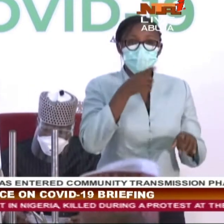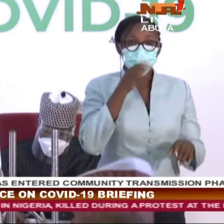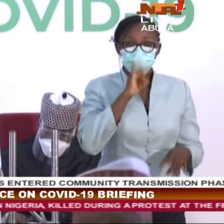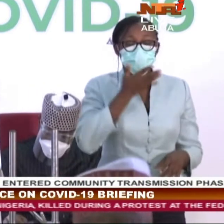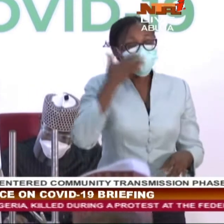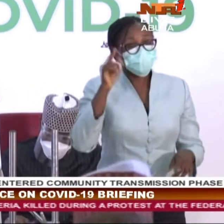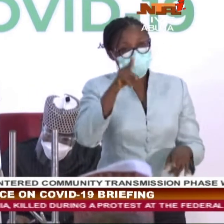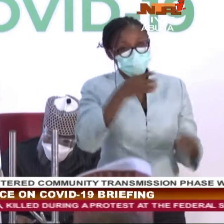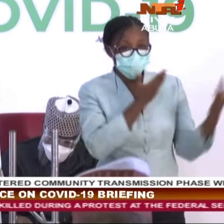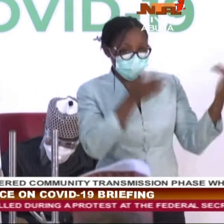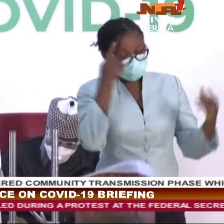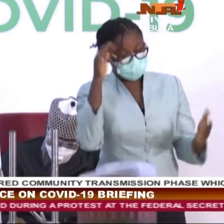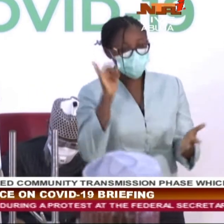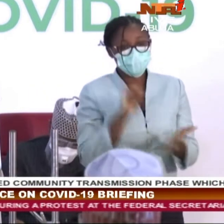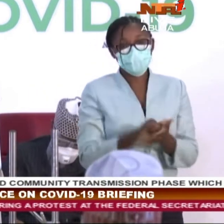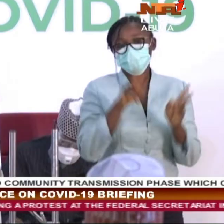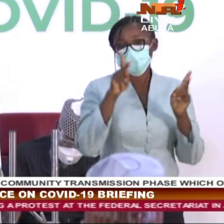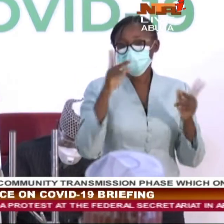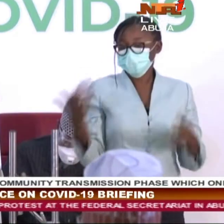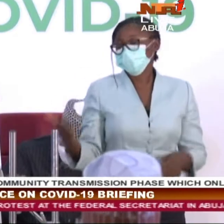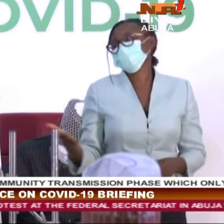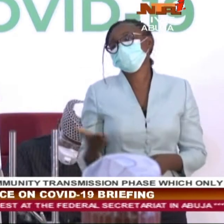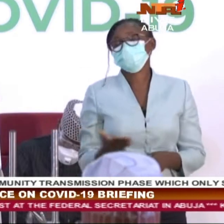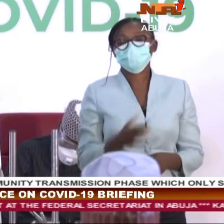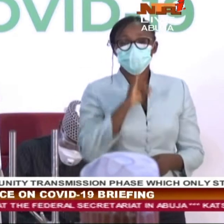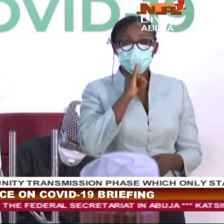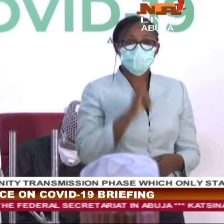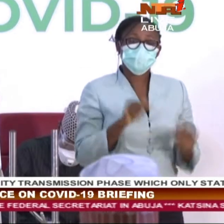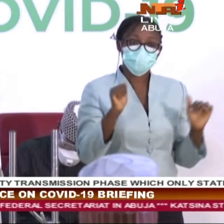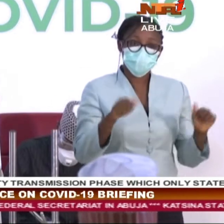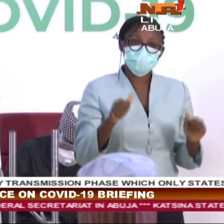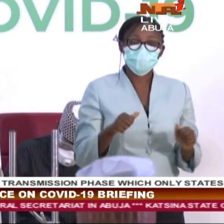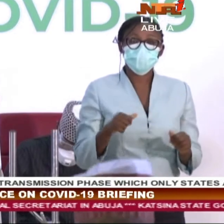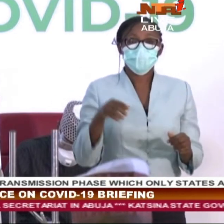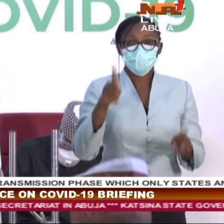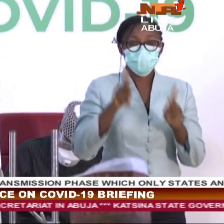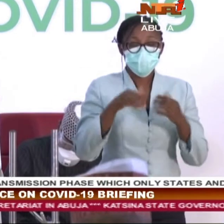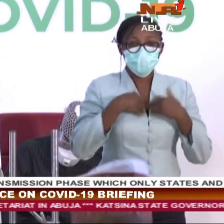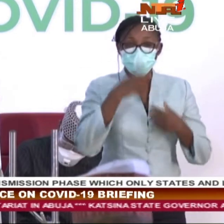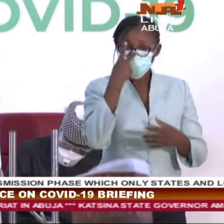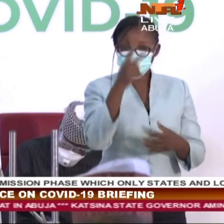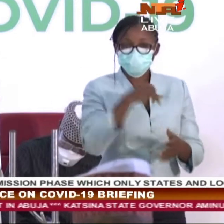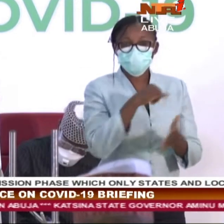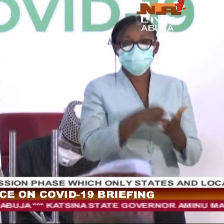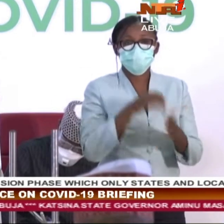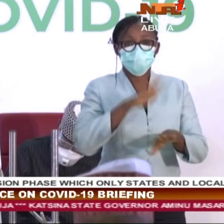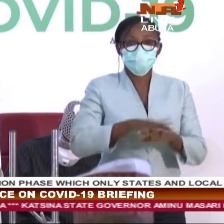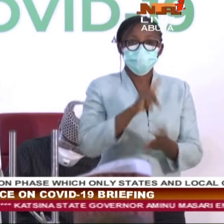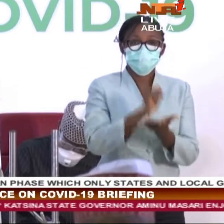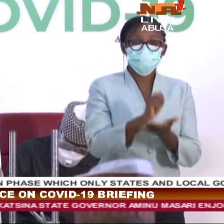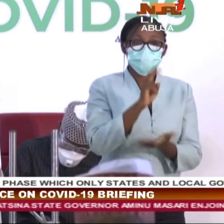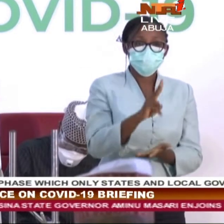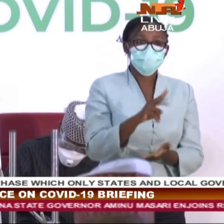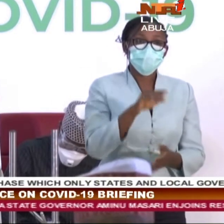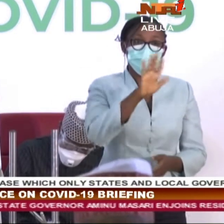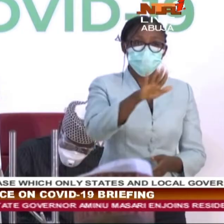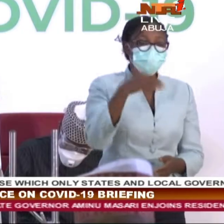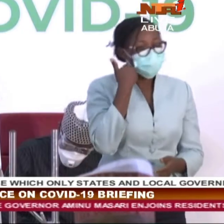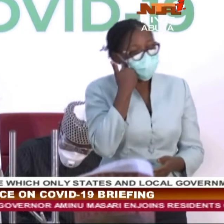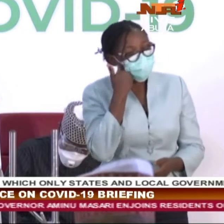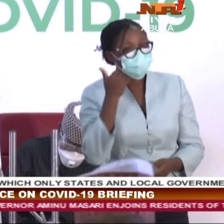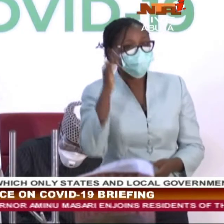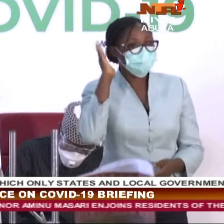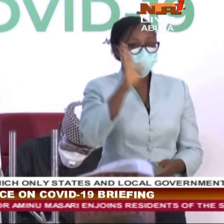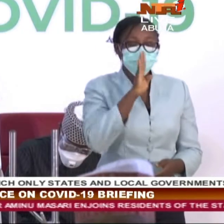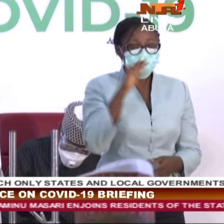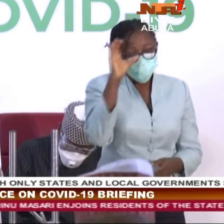When it comes to the new normal, and people would have seen this on TV, you'll have your temperature checked at